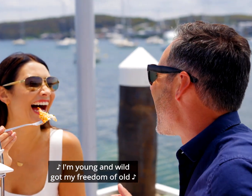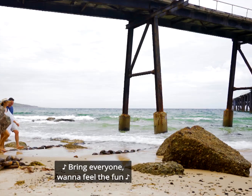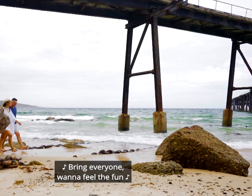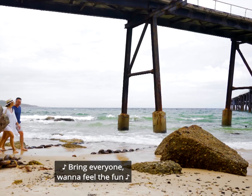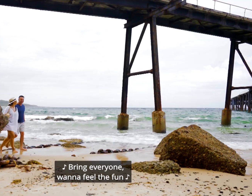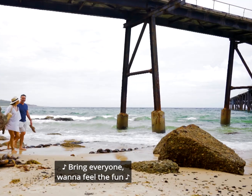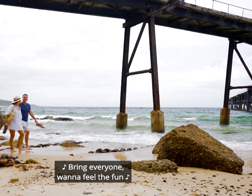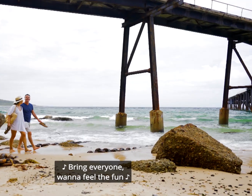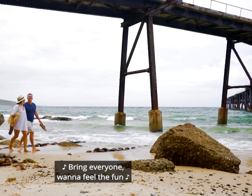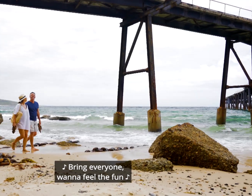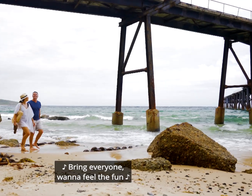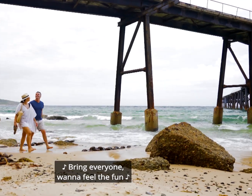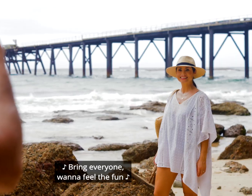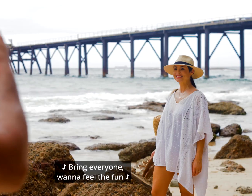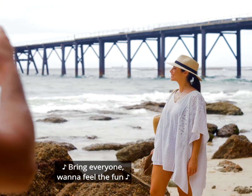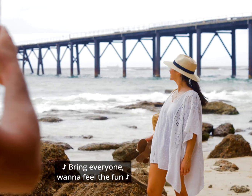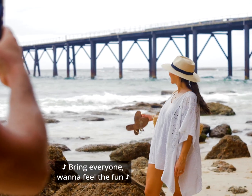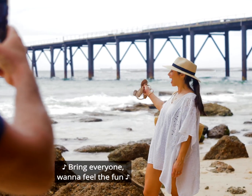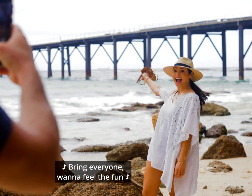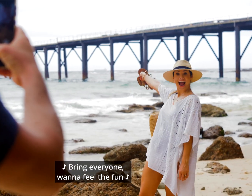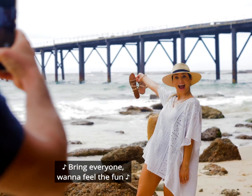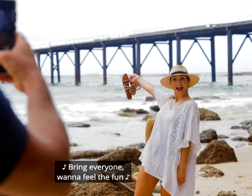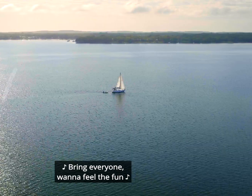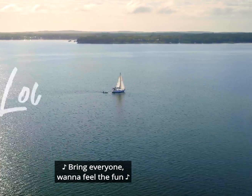Break every wall, what I feel and fall